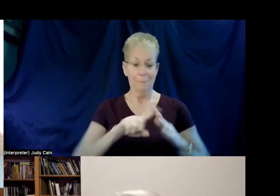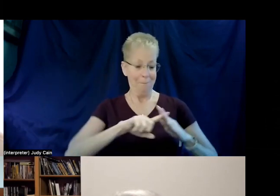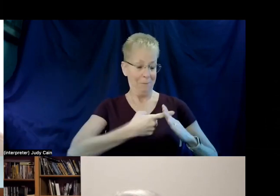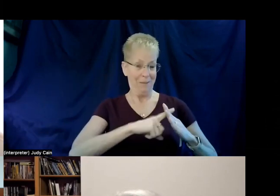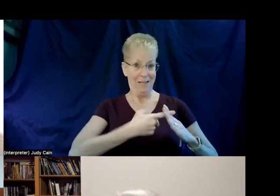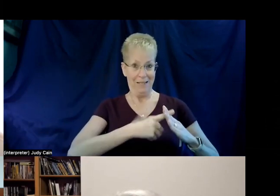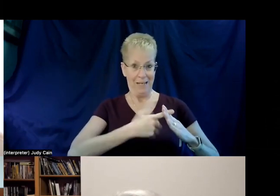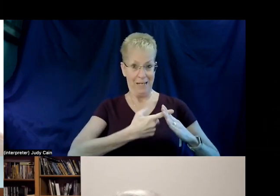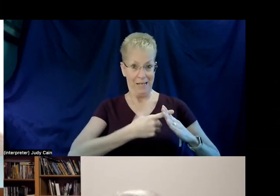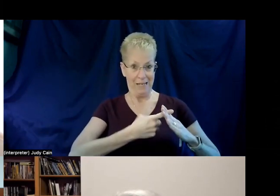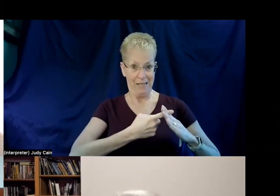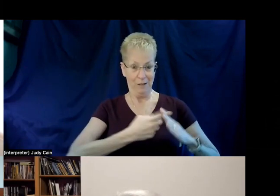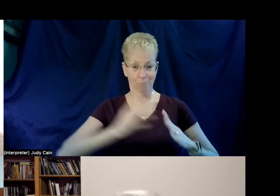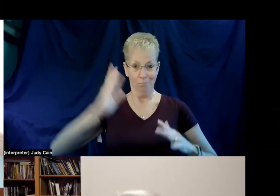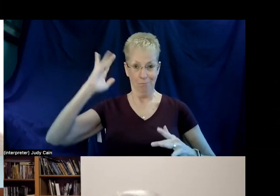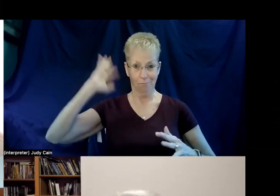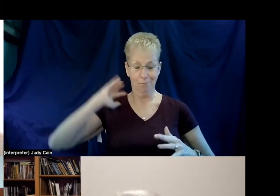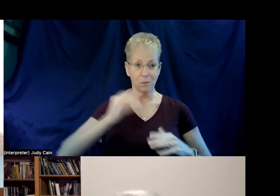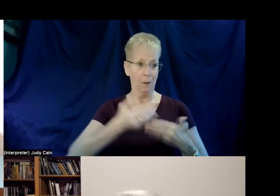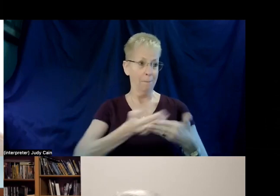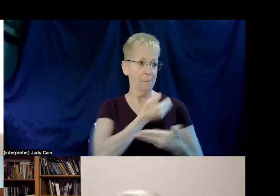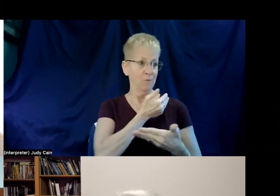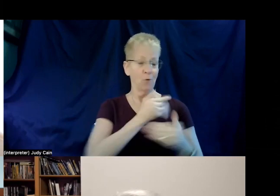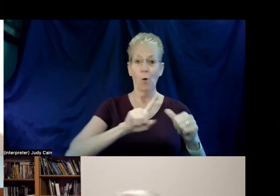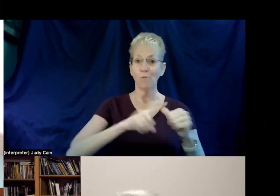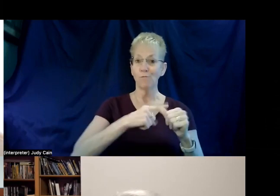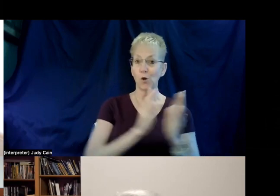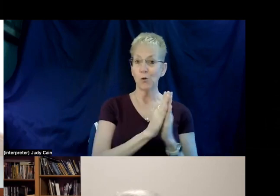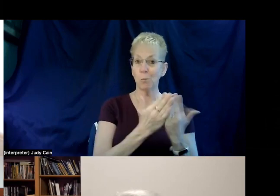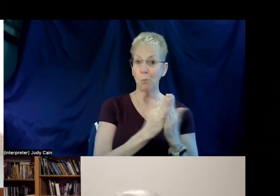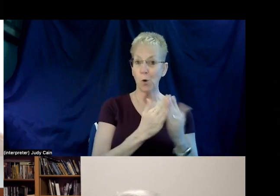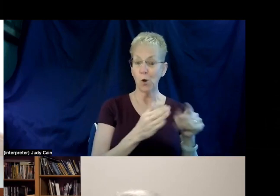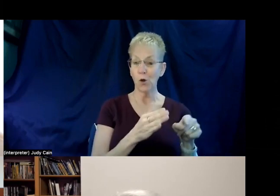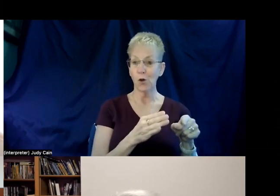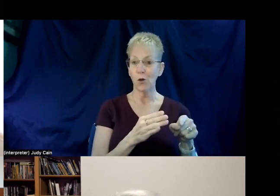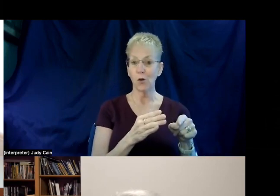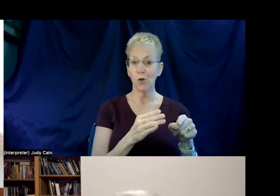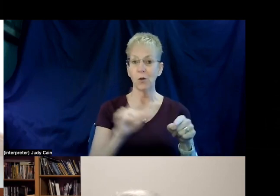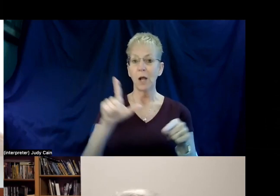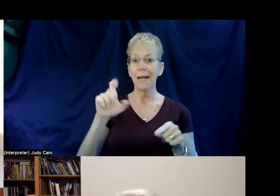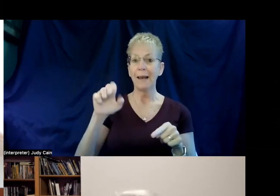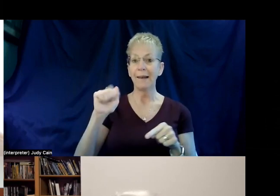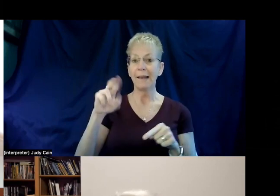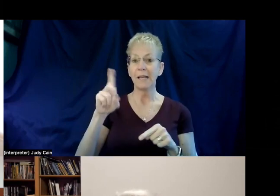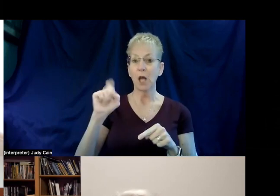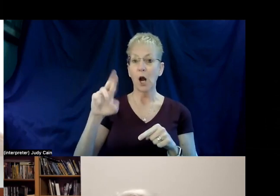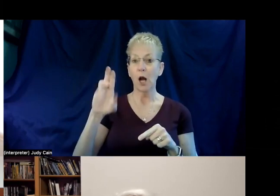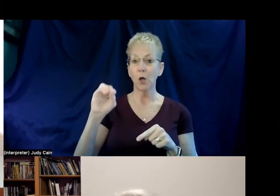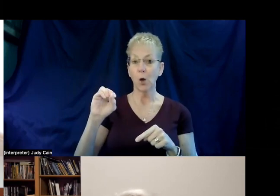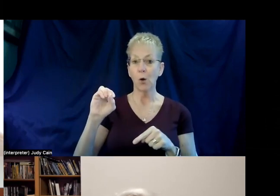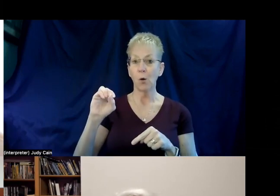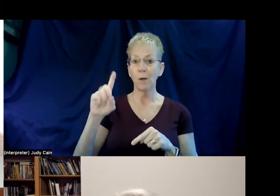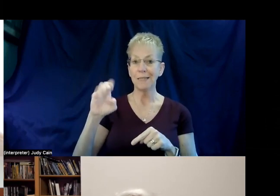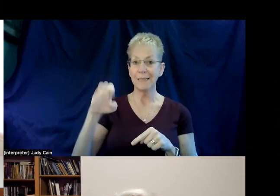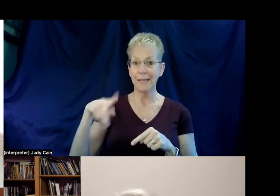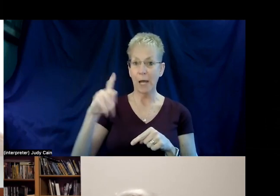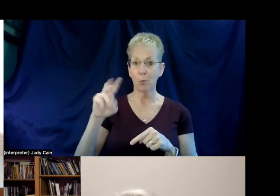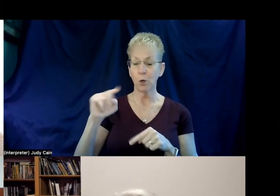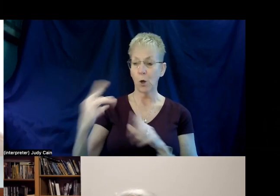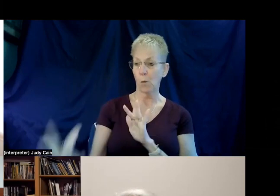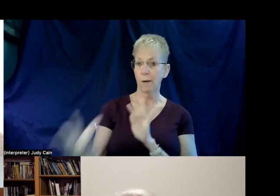um, even before the first book was published, Leonardo DiCaprio's production company got in touch with us and